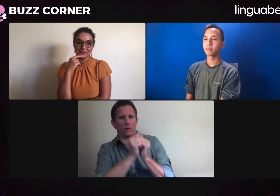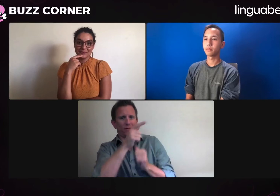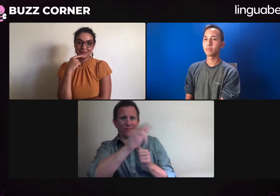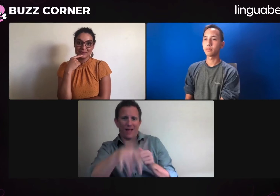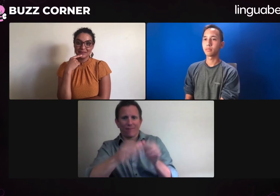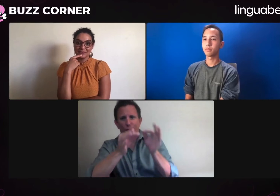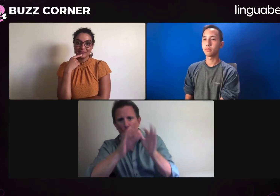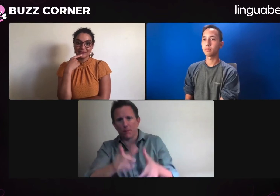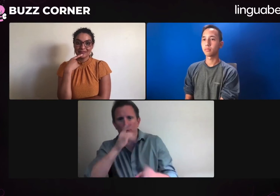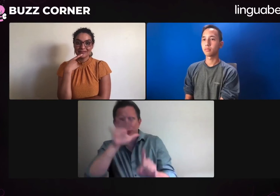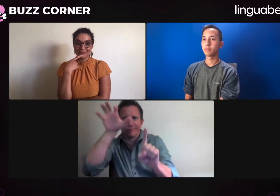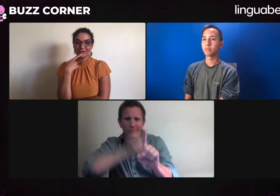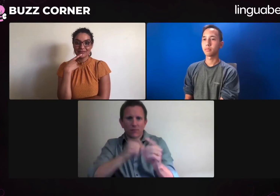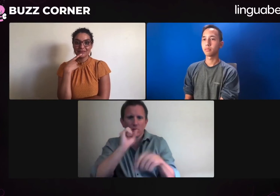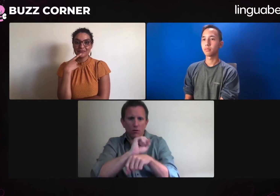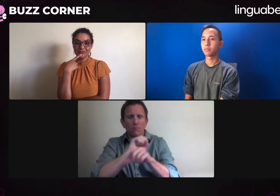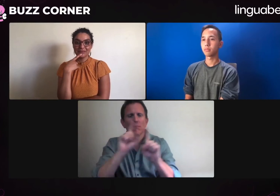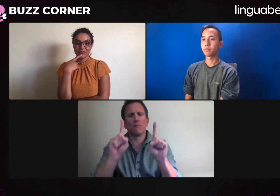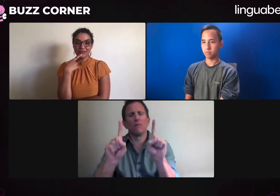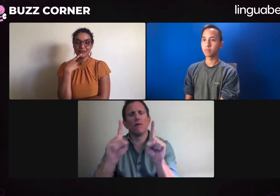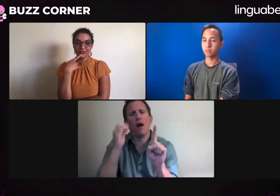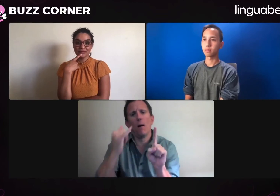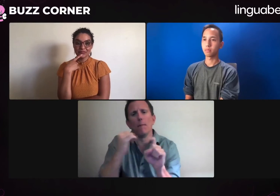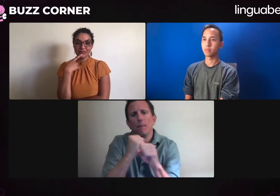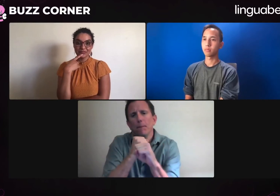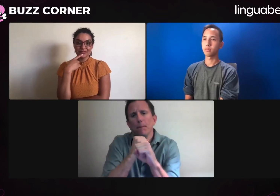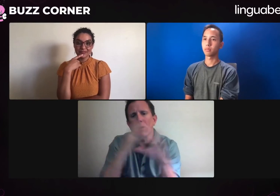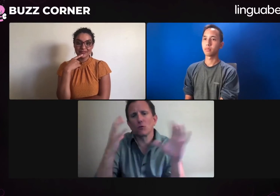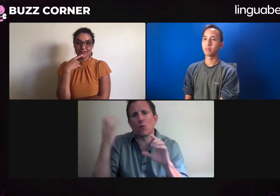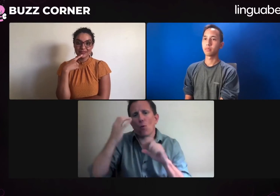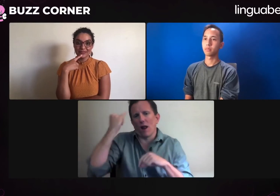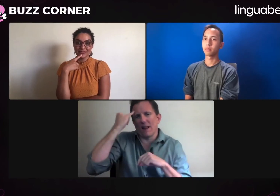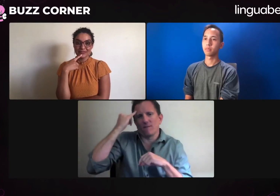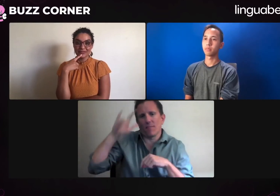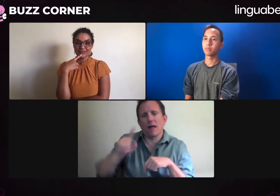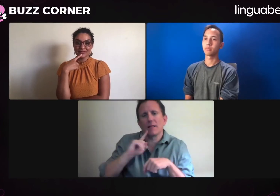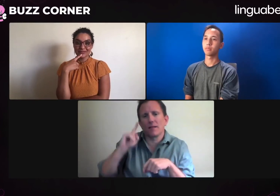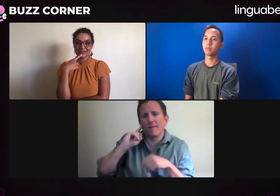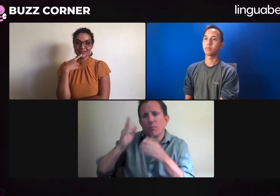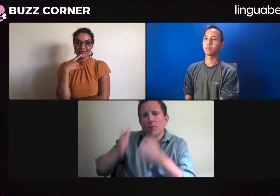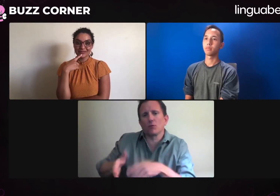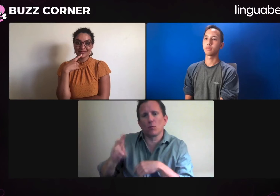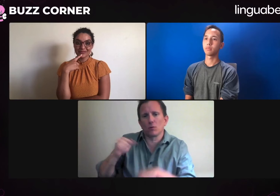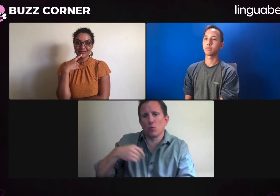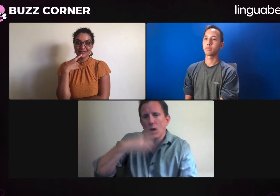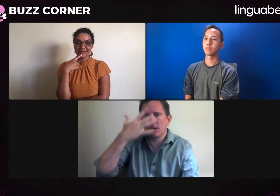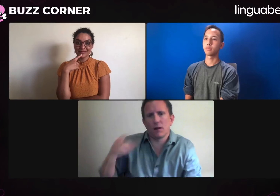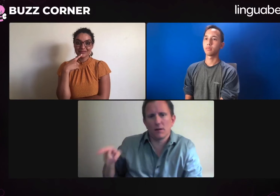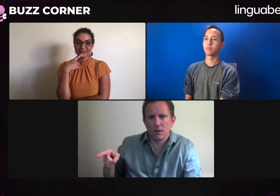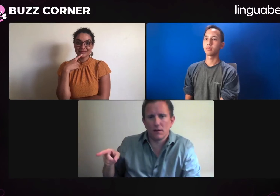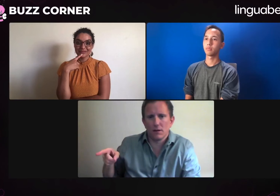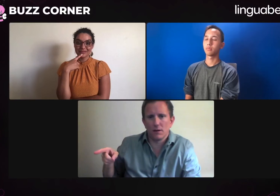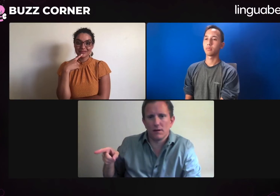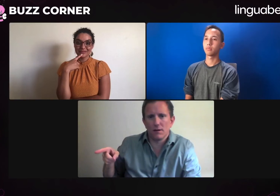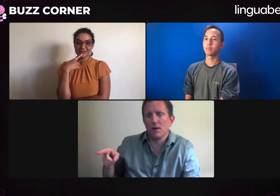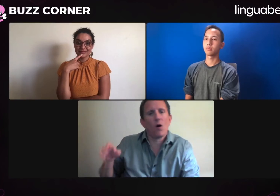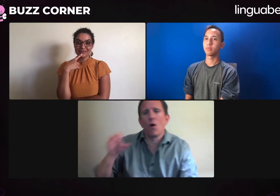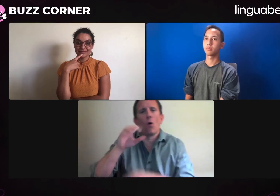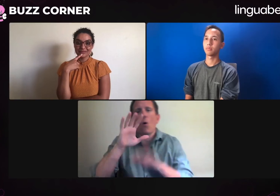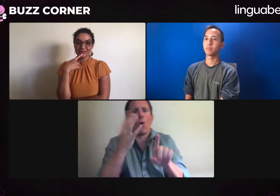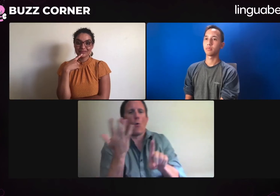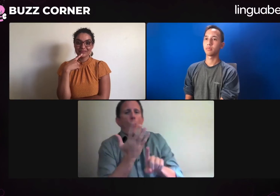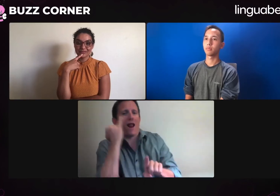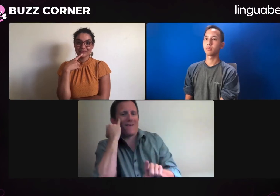is, in terms of how we respond to that particular situation of the interpreter who took advantage of an opportunity.